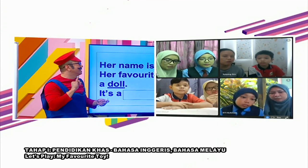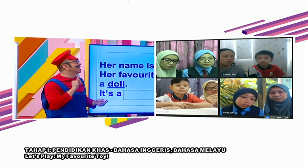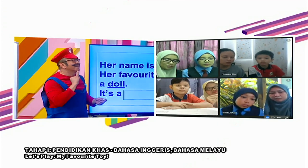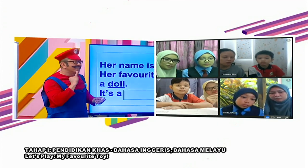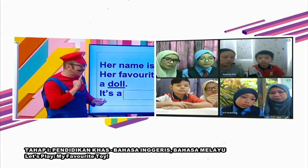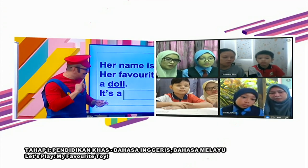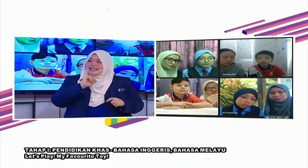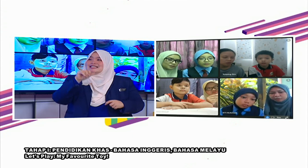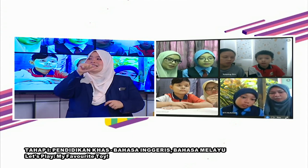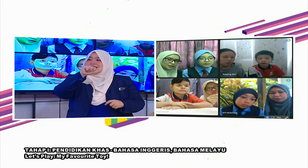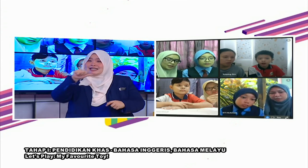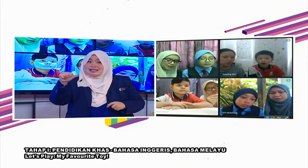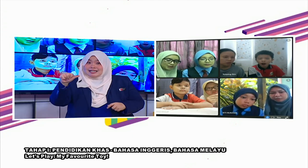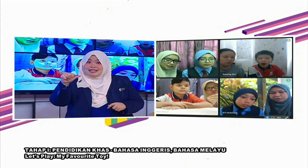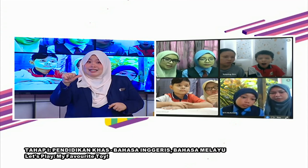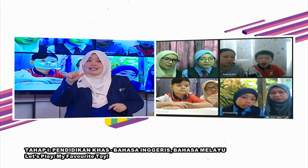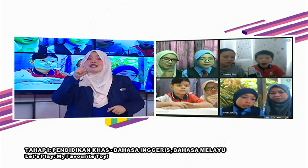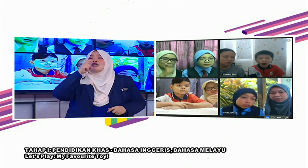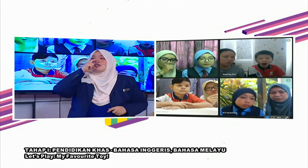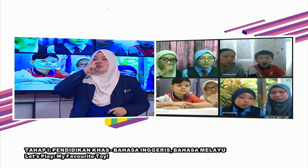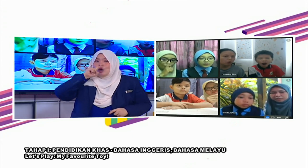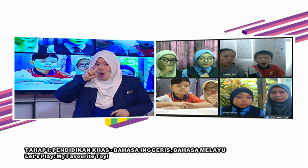toy is a